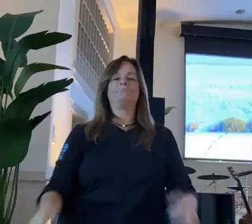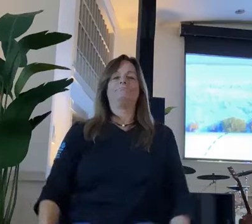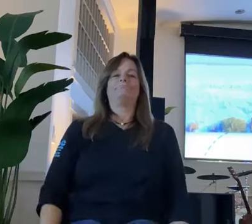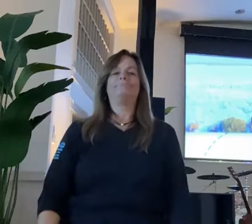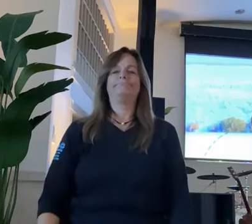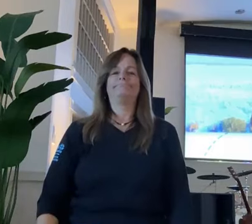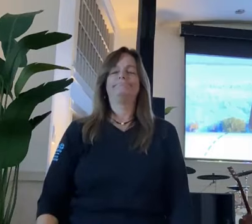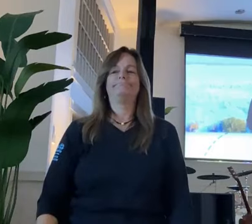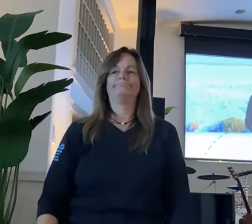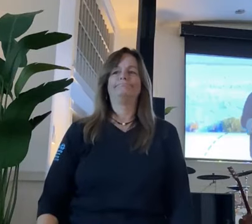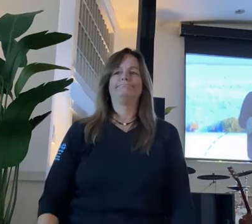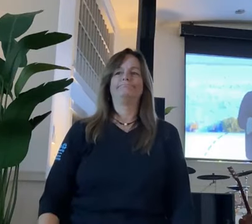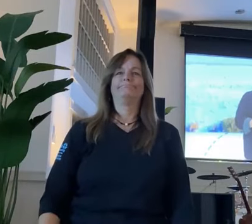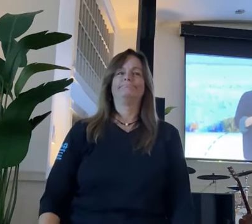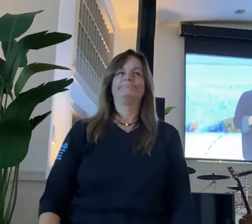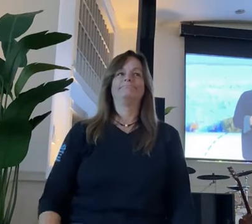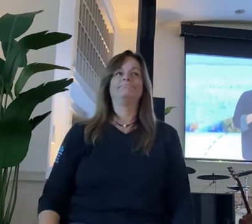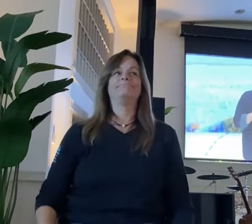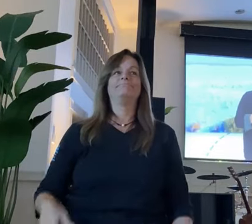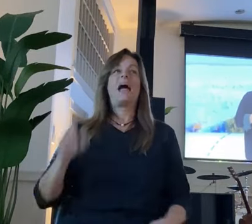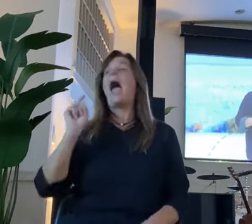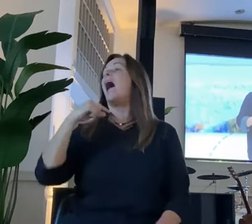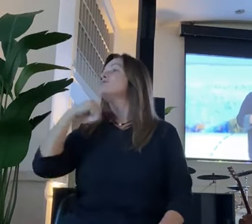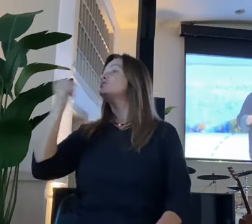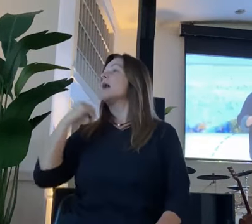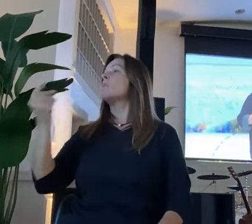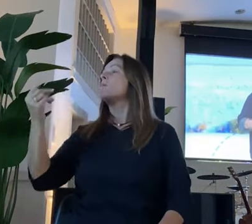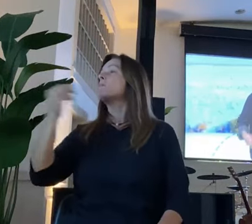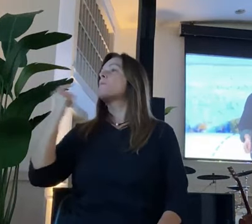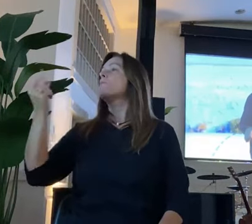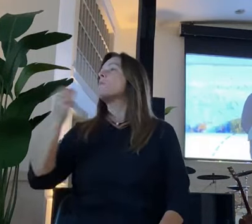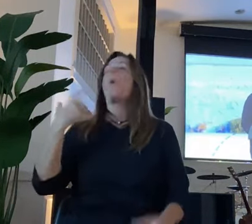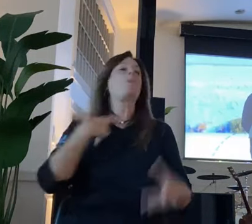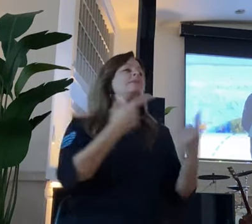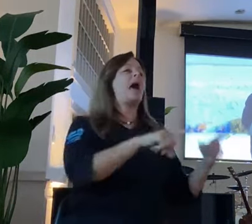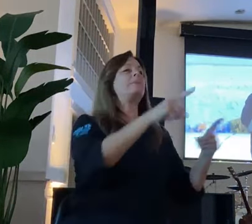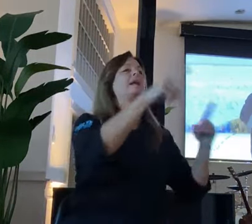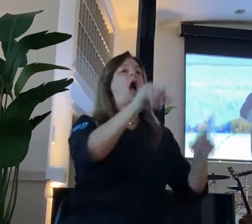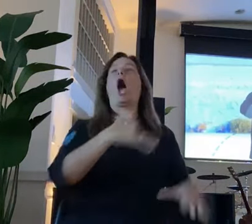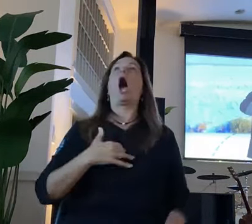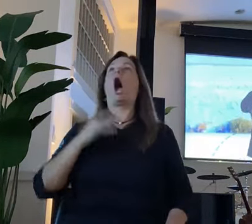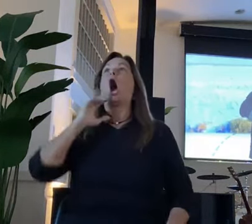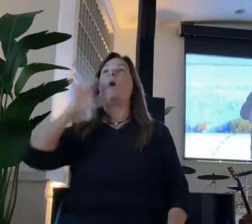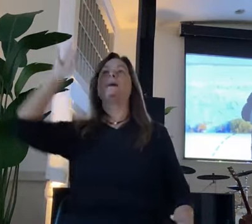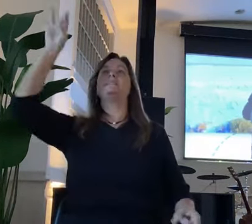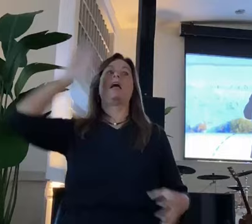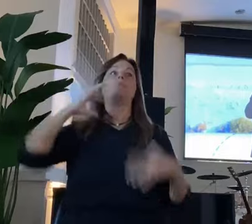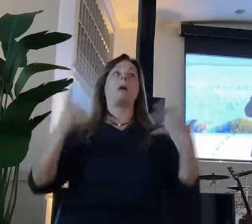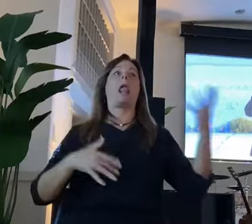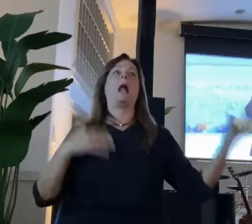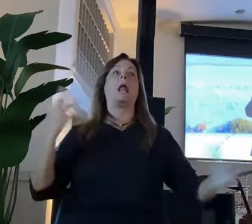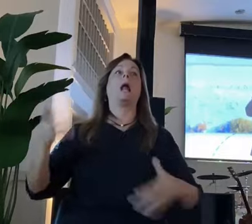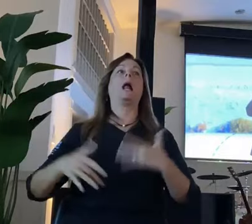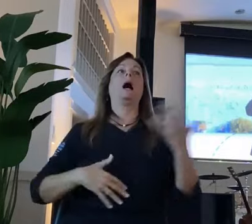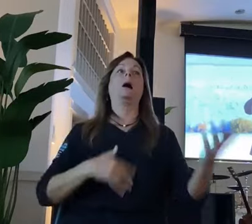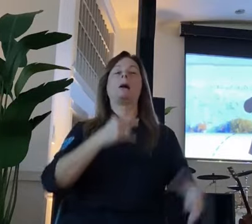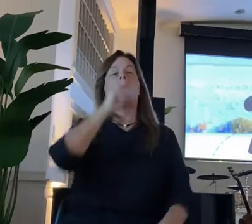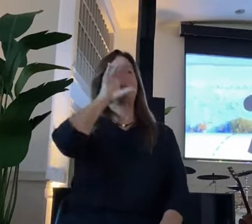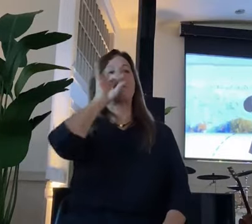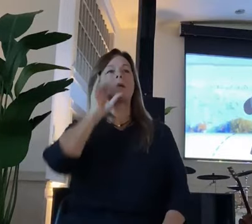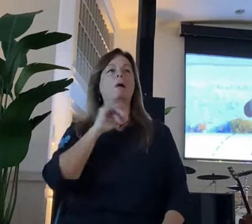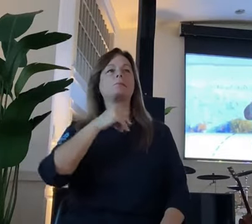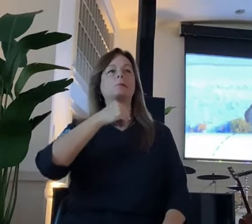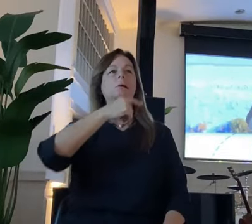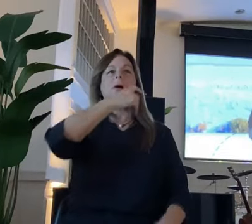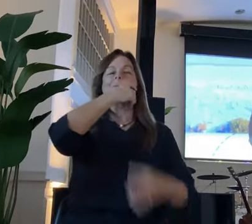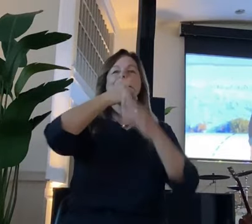that. Or I go, I think I need to give my opinion about something that's going on in the world today. Oh, by God, you better know what I believe